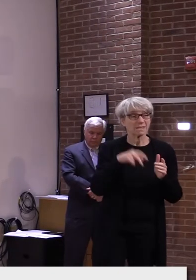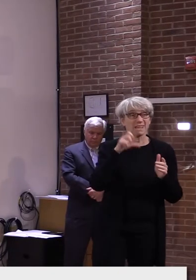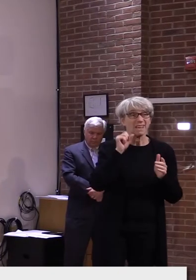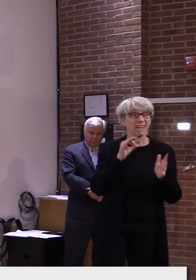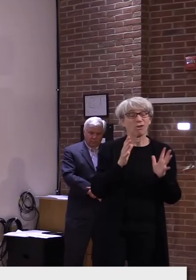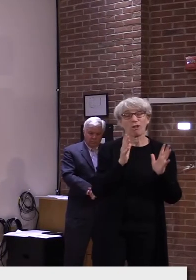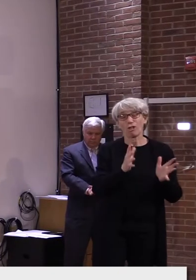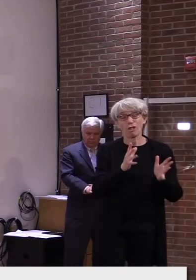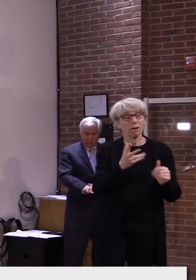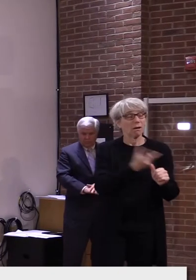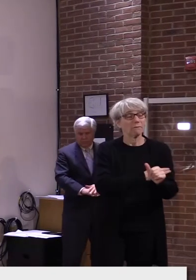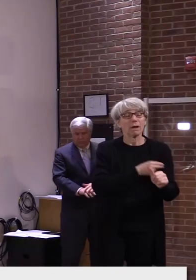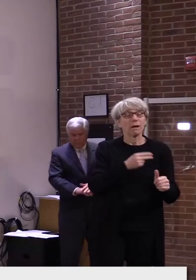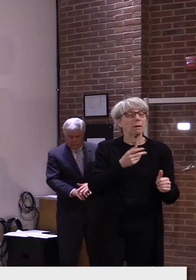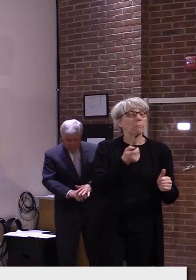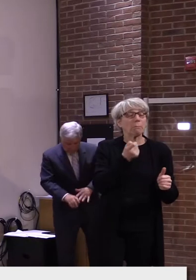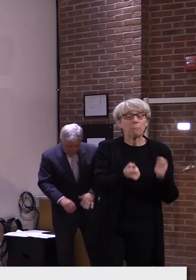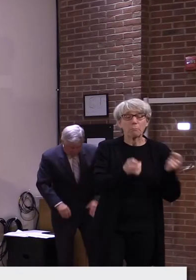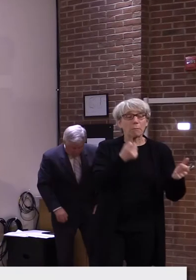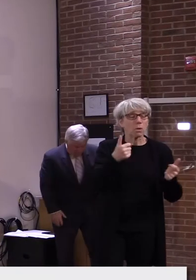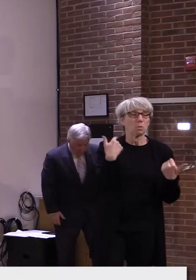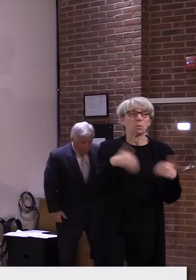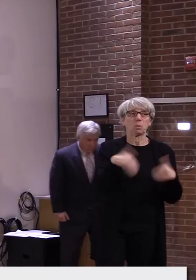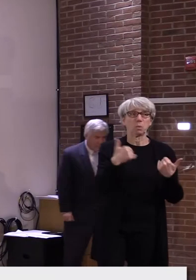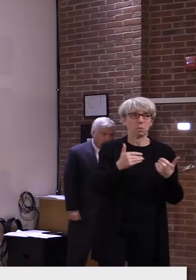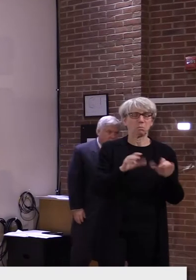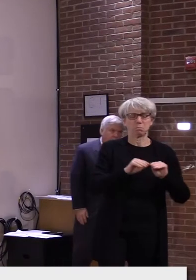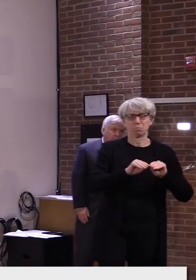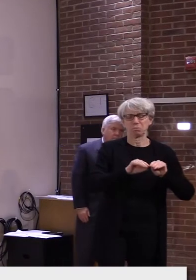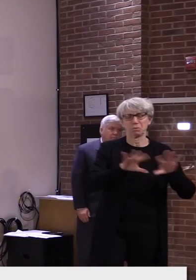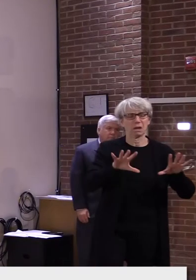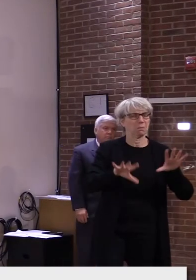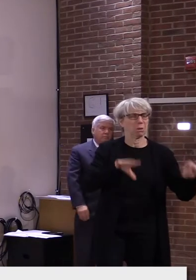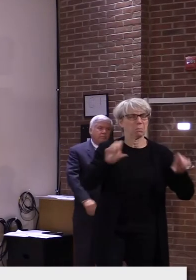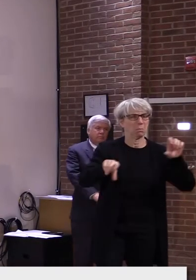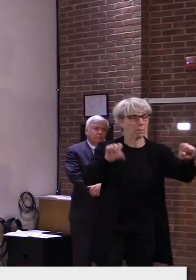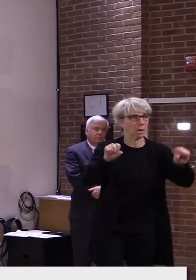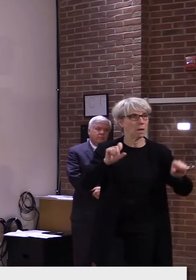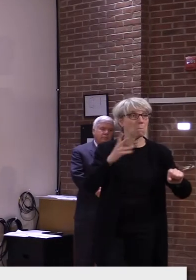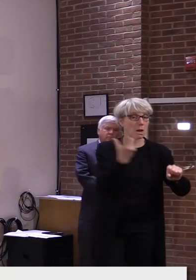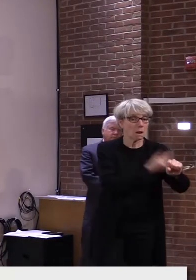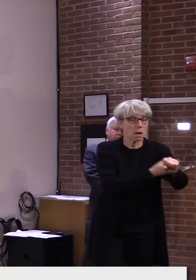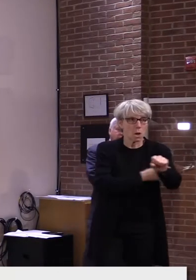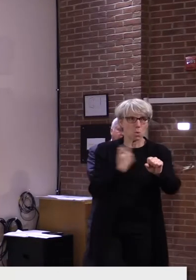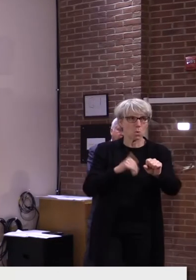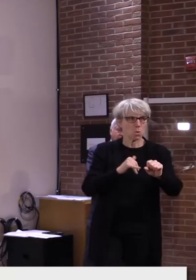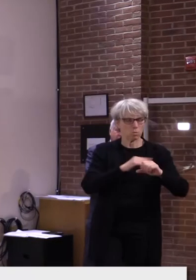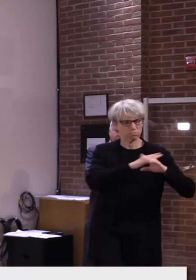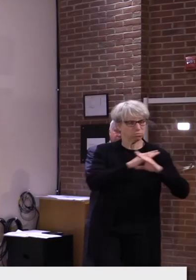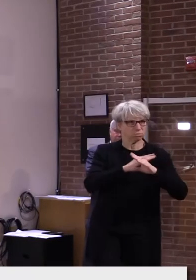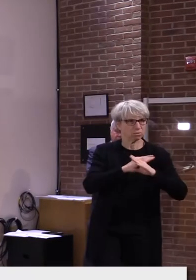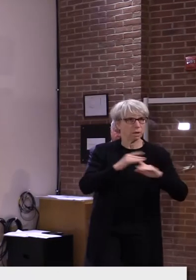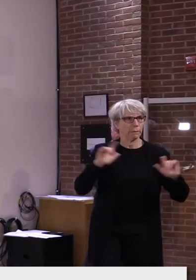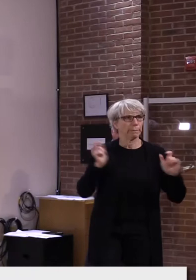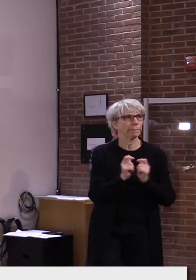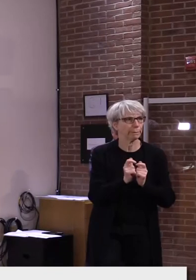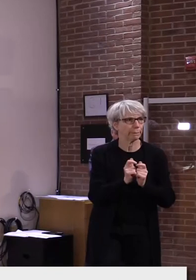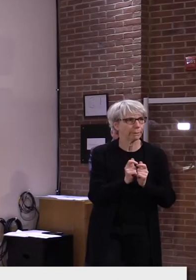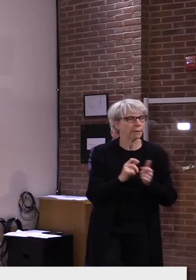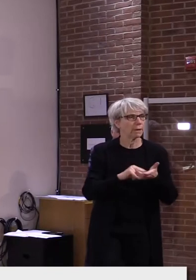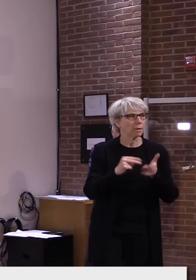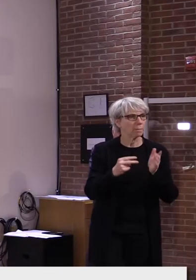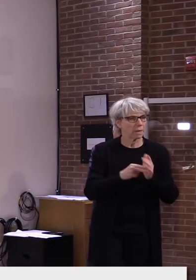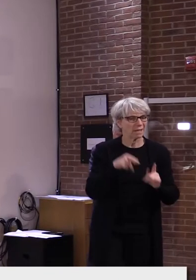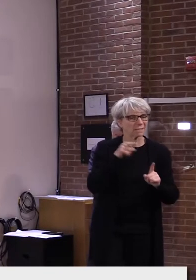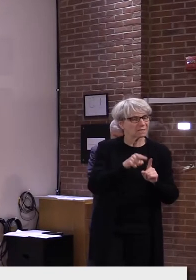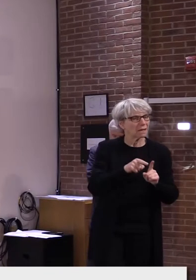spread between susceptible persons, meaning less likelihood of mutations and more virulent